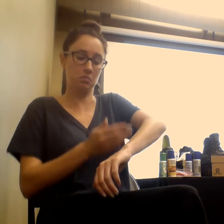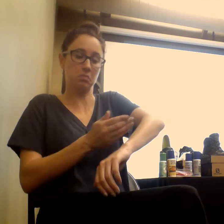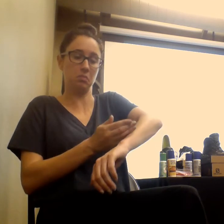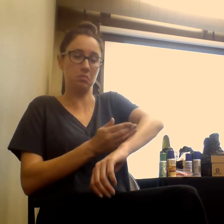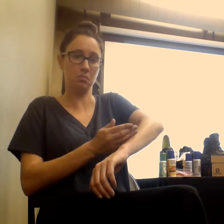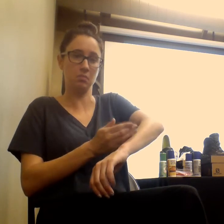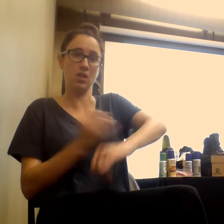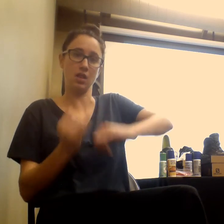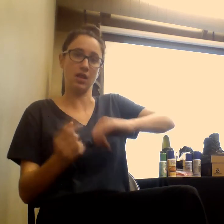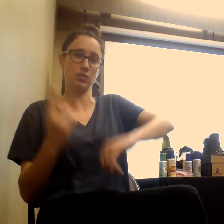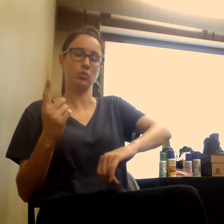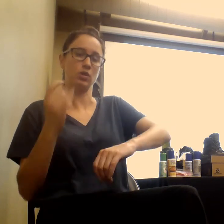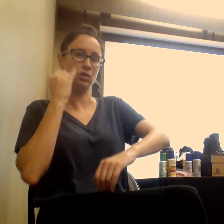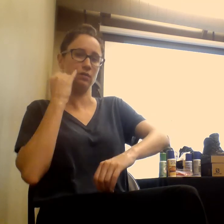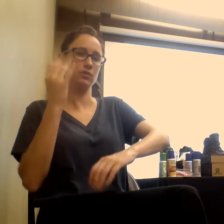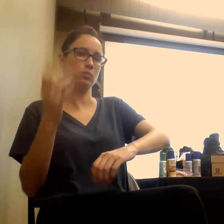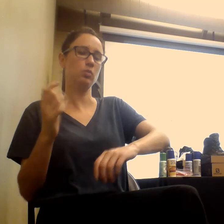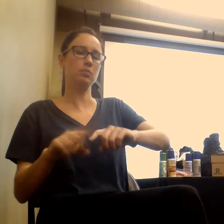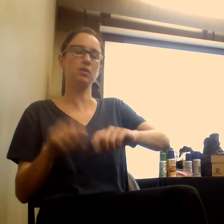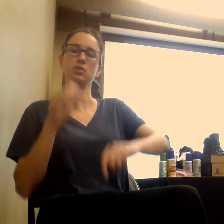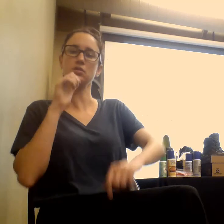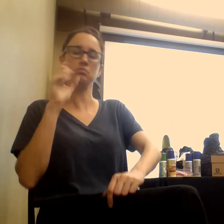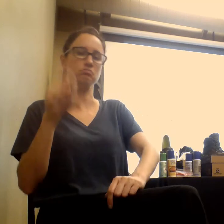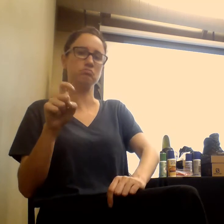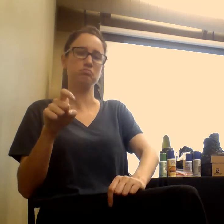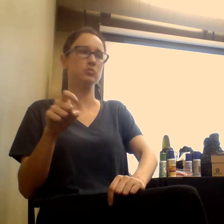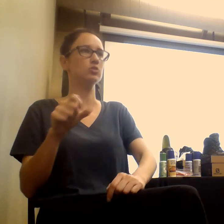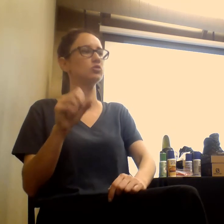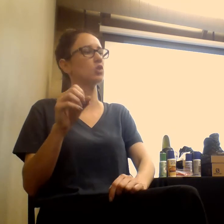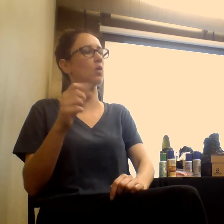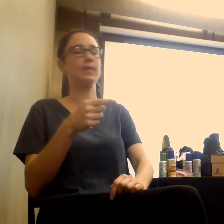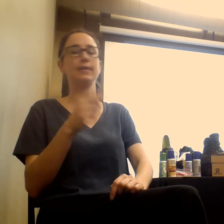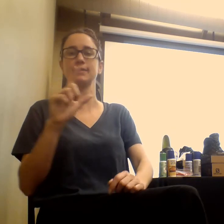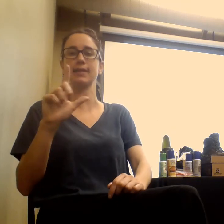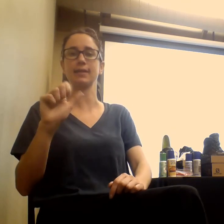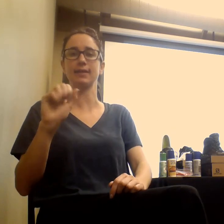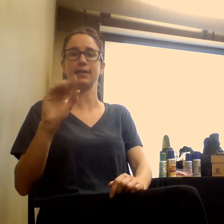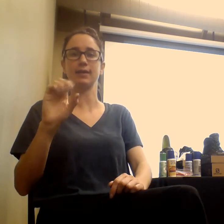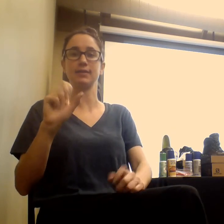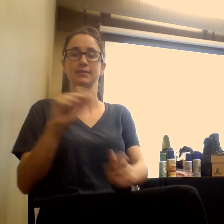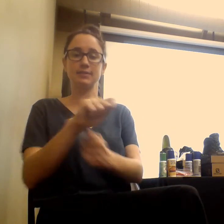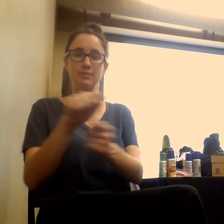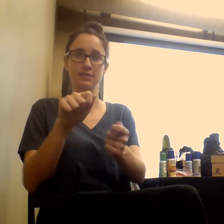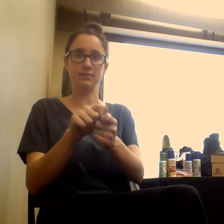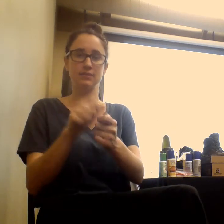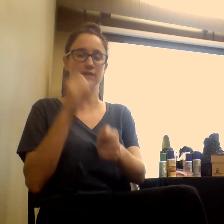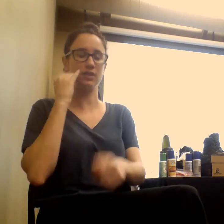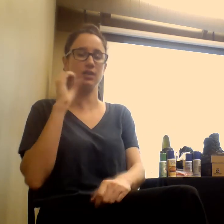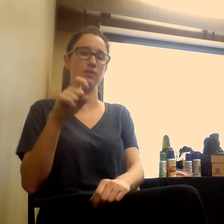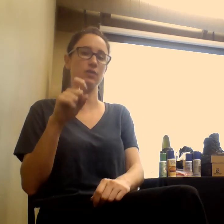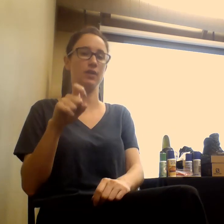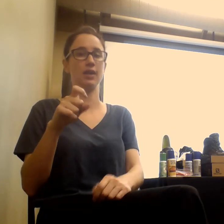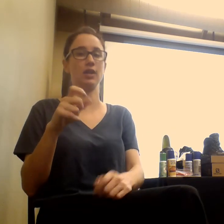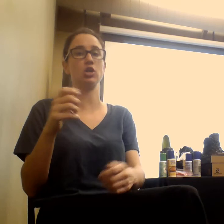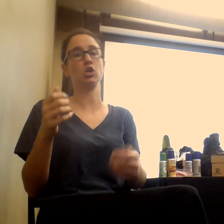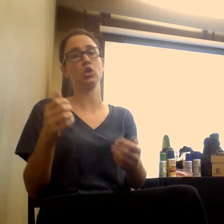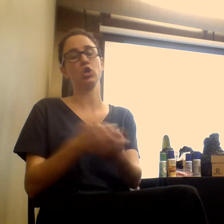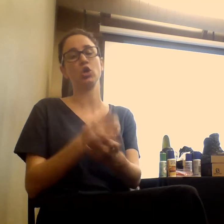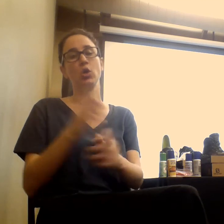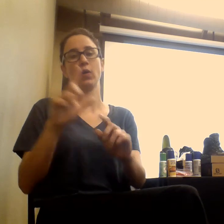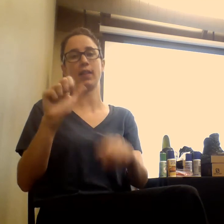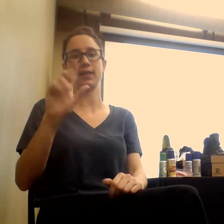sizes. That's based on how many eyelets you have. So if you ever need new laces, don't just show up and say, I need new laces. Show